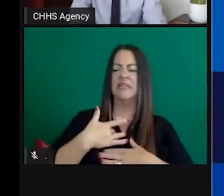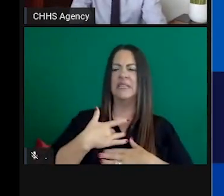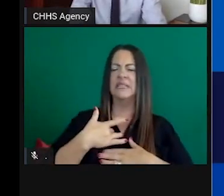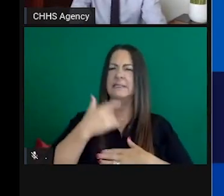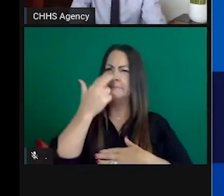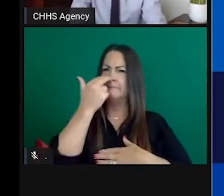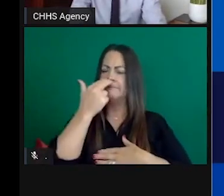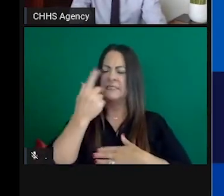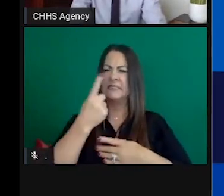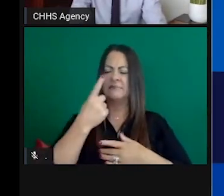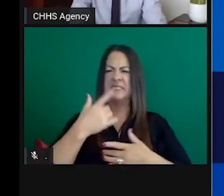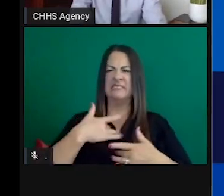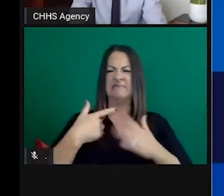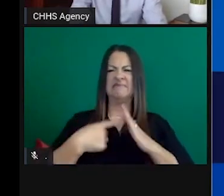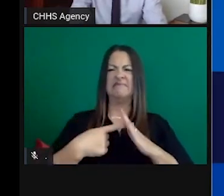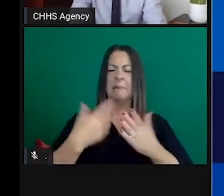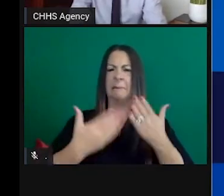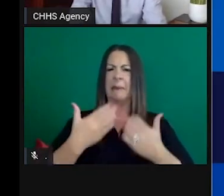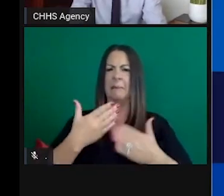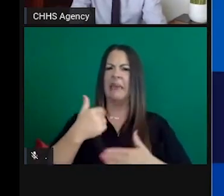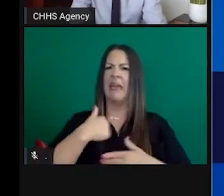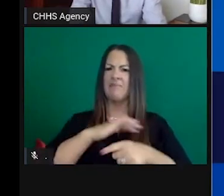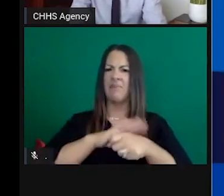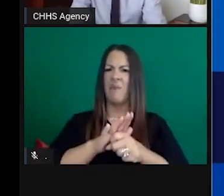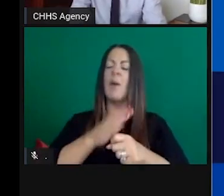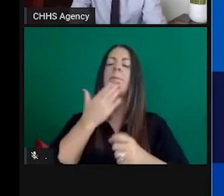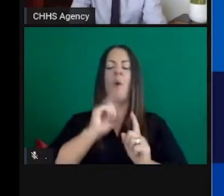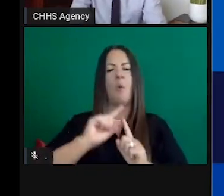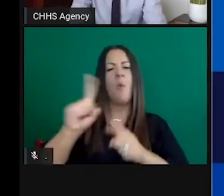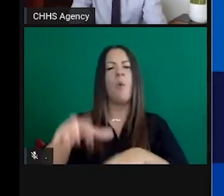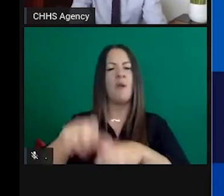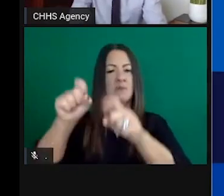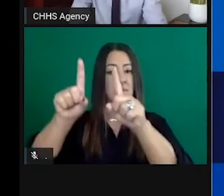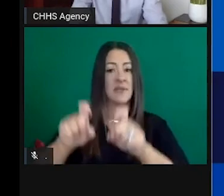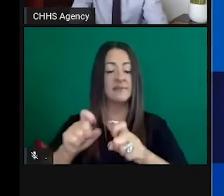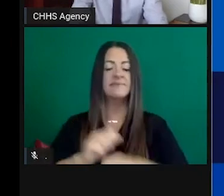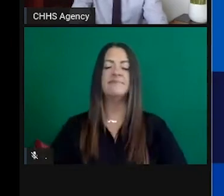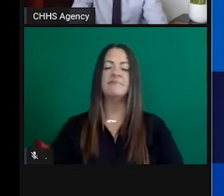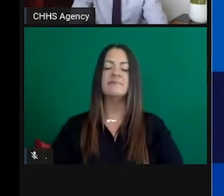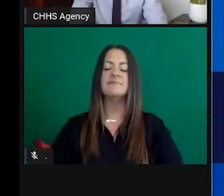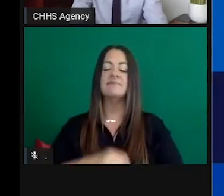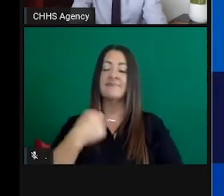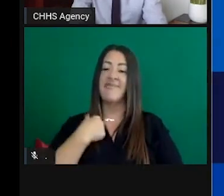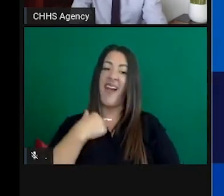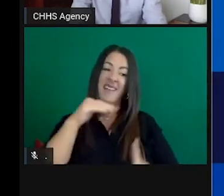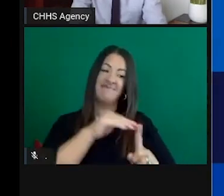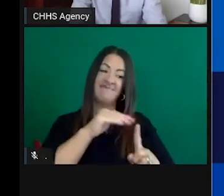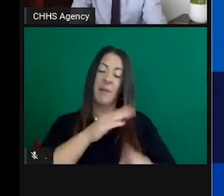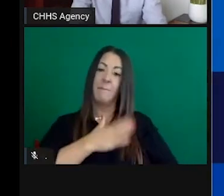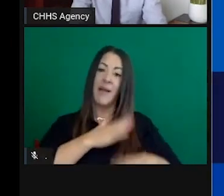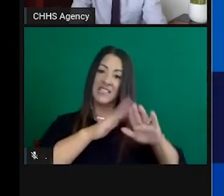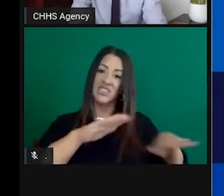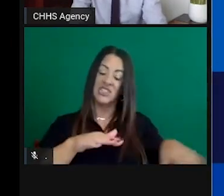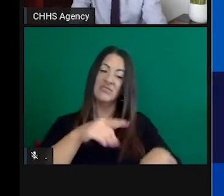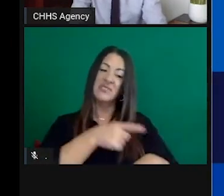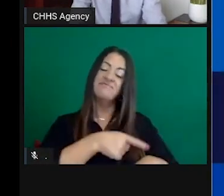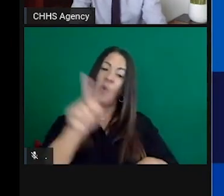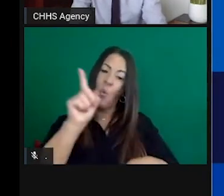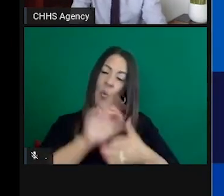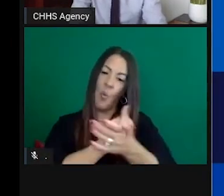COVID symptoms. And as I remind my young kids, but we all need this reminder, to wash your